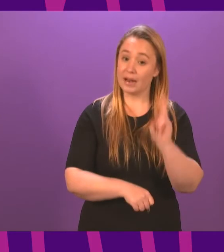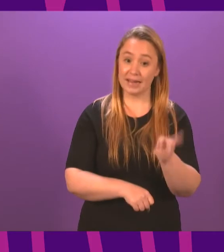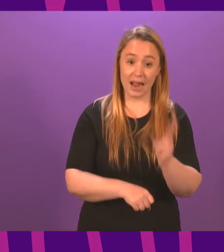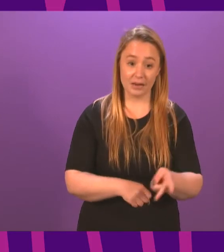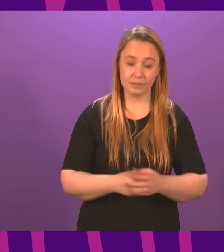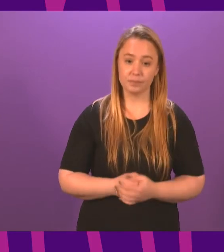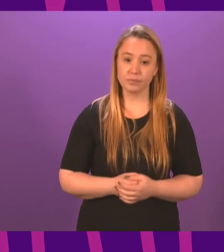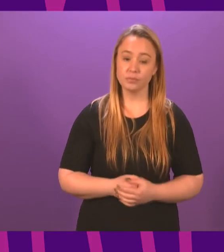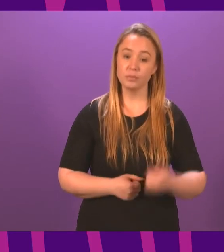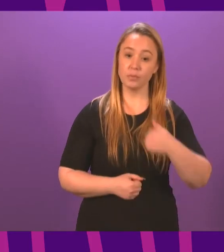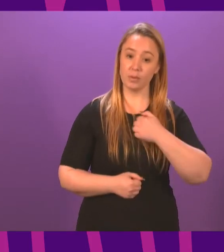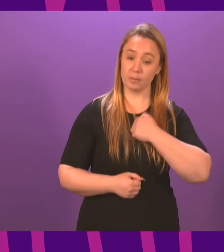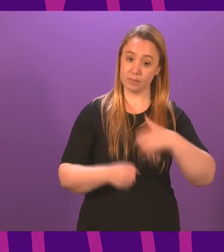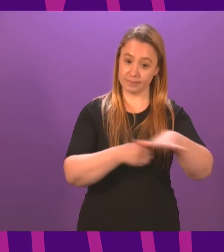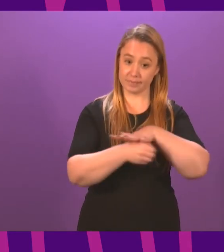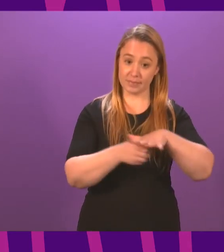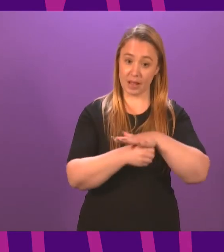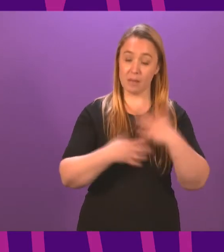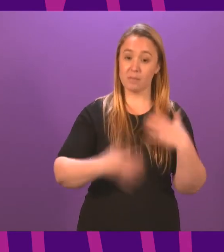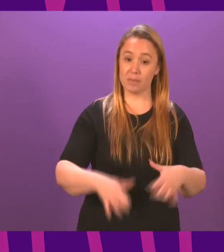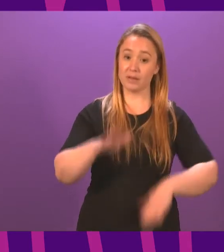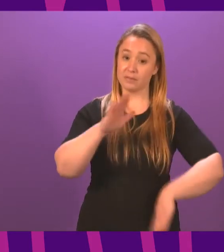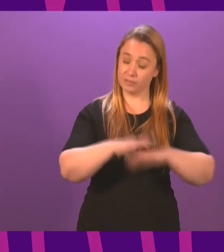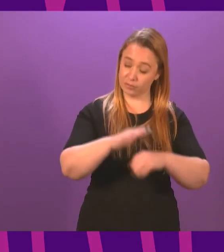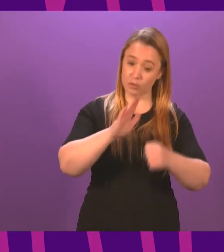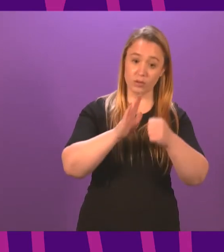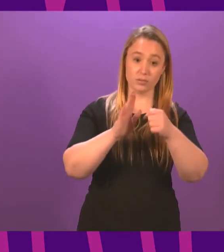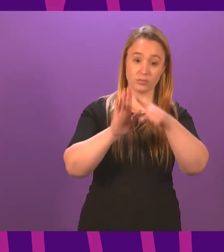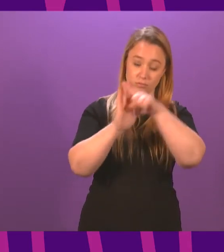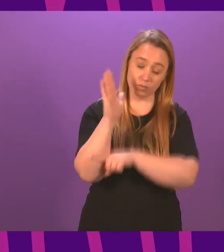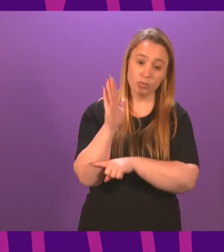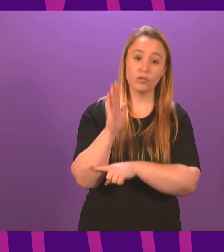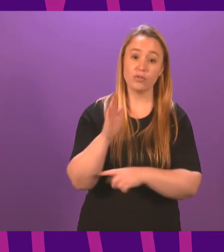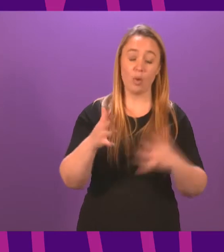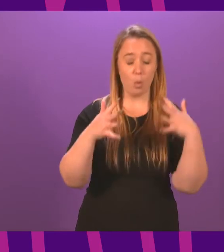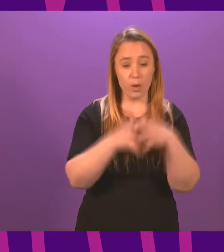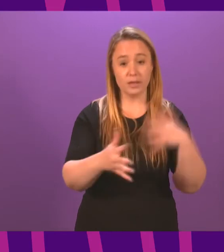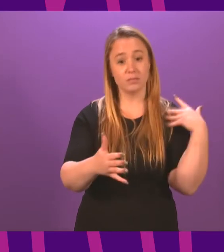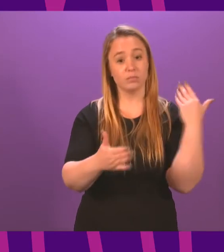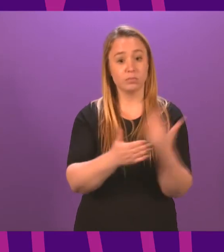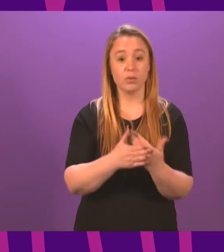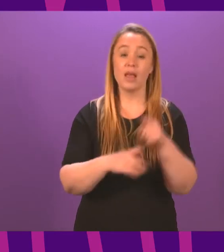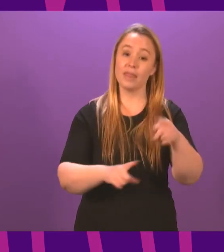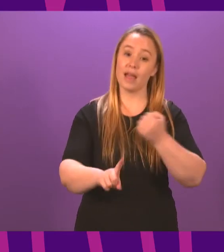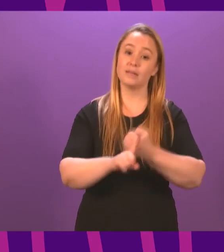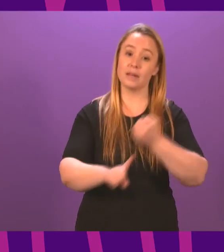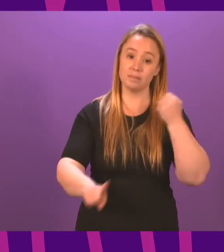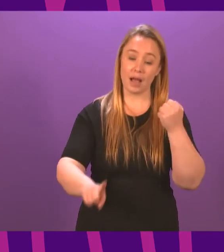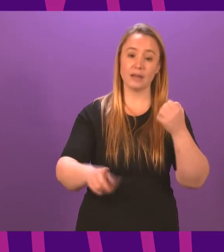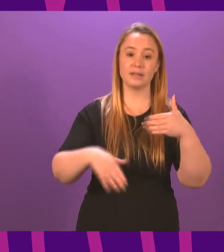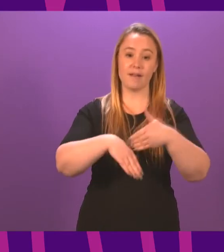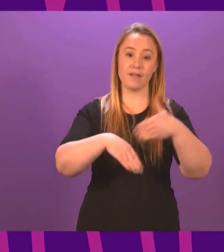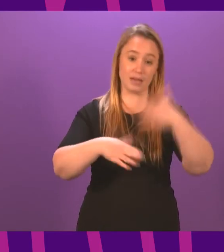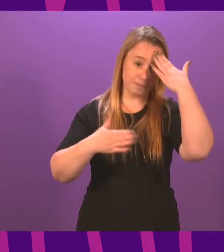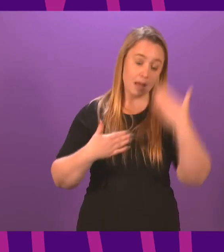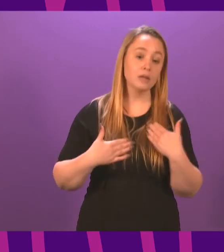Presiding Officer, my constituents have been under severe restrictions for many weeks now, and this is adversely impacting on mental health and well-being. But their